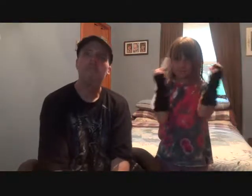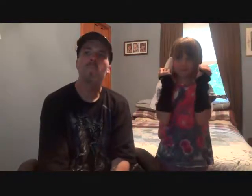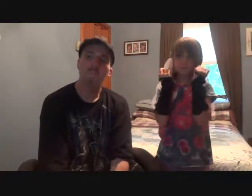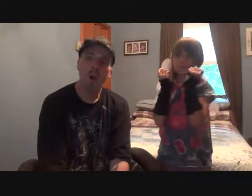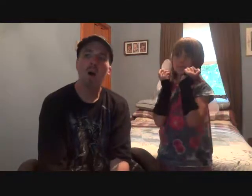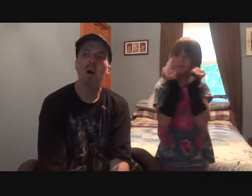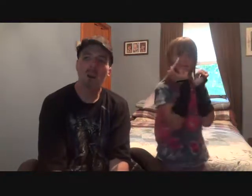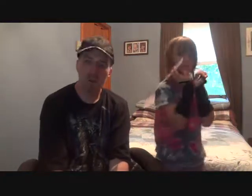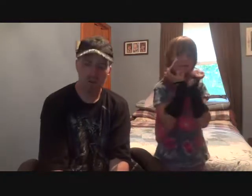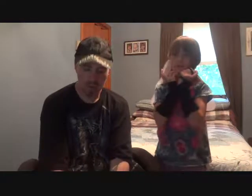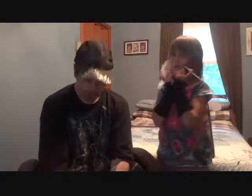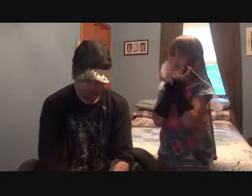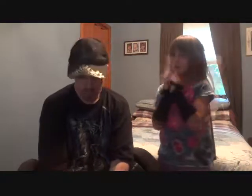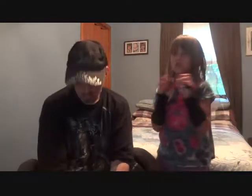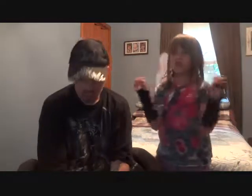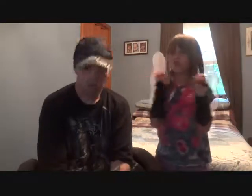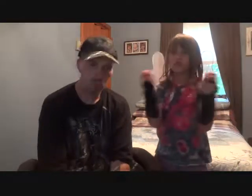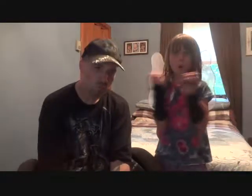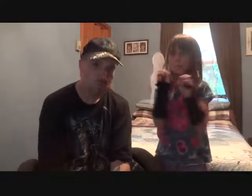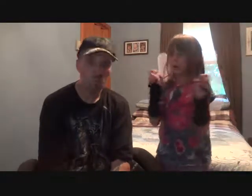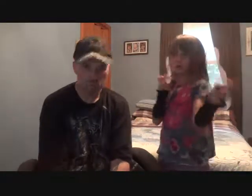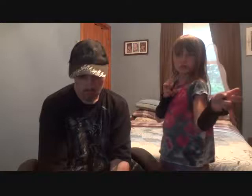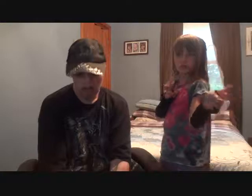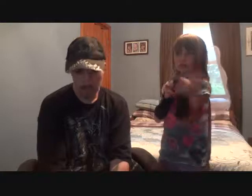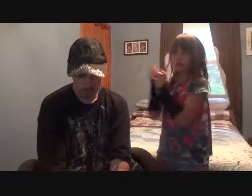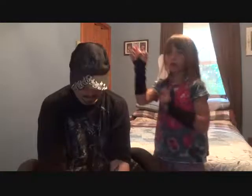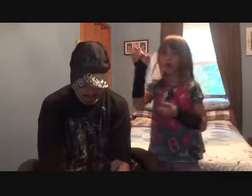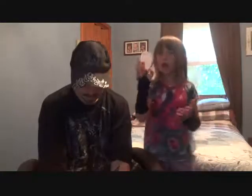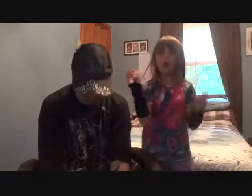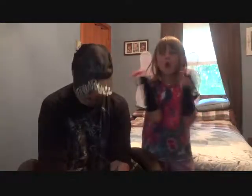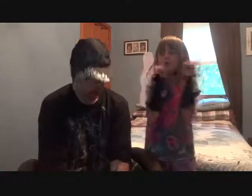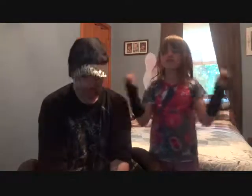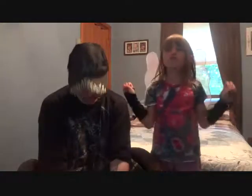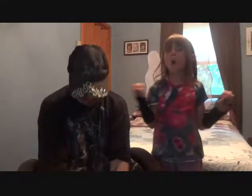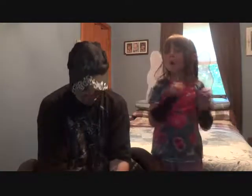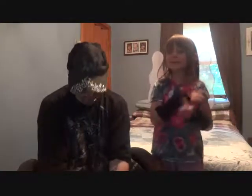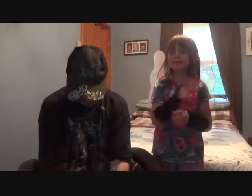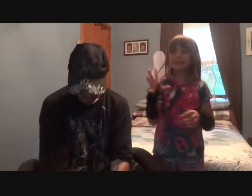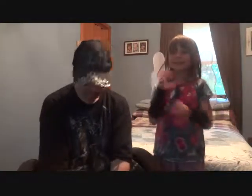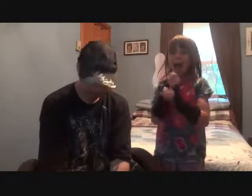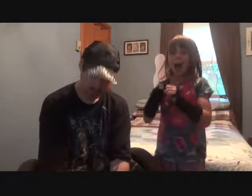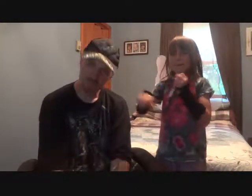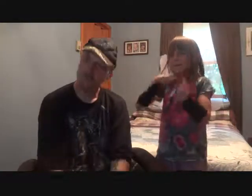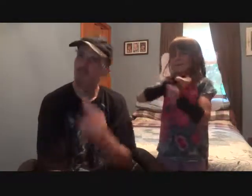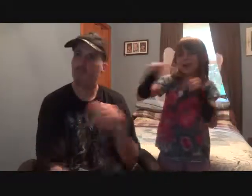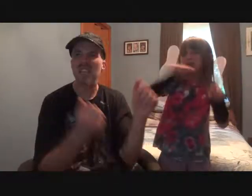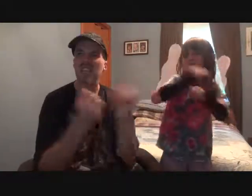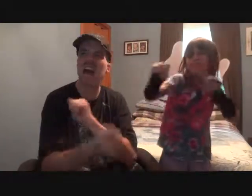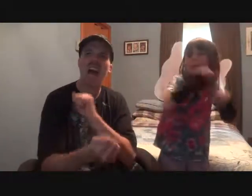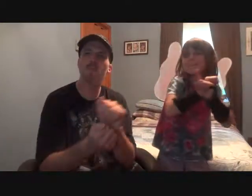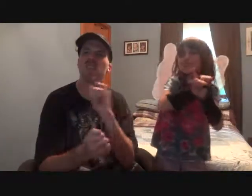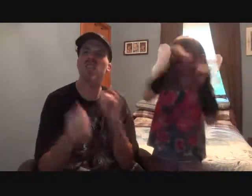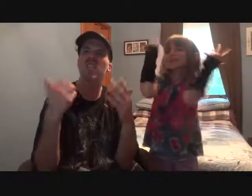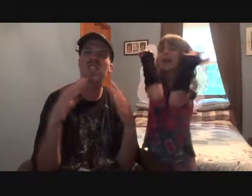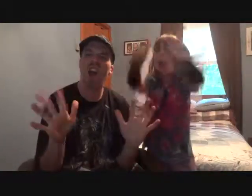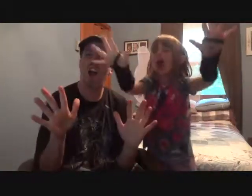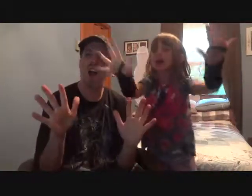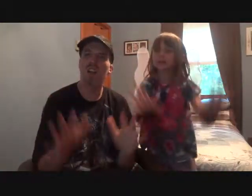Oh, there's no way to run, no one can save me, the damage you've done.